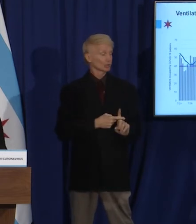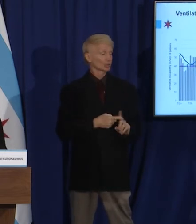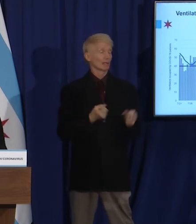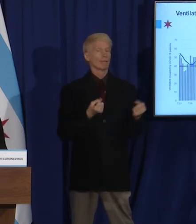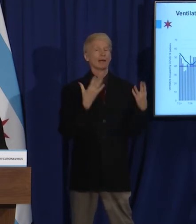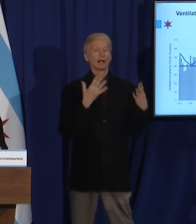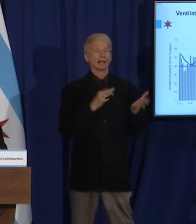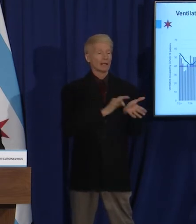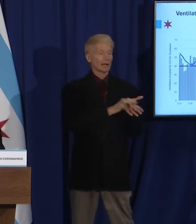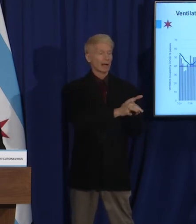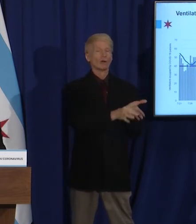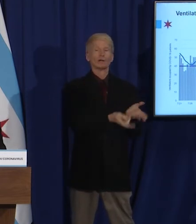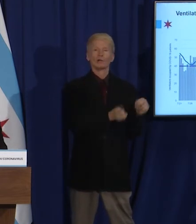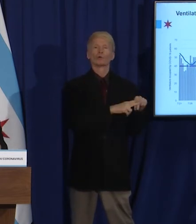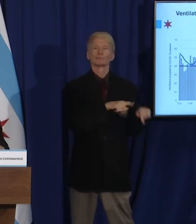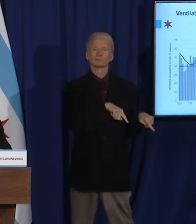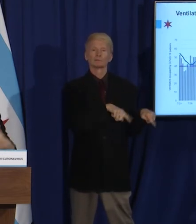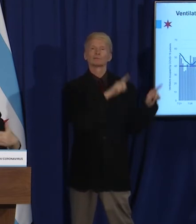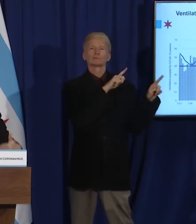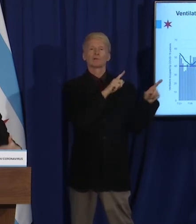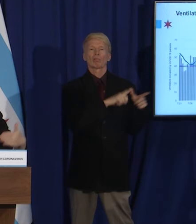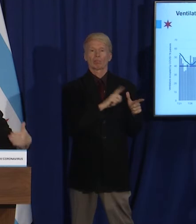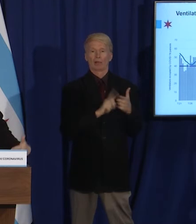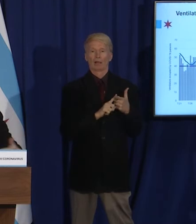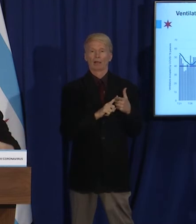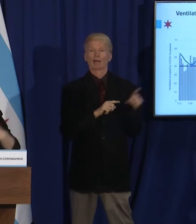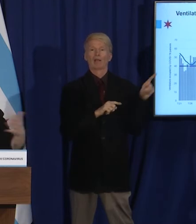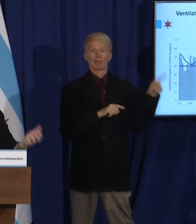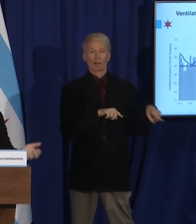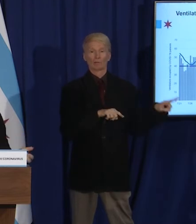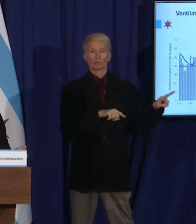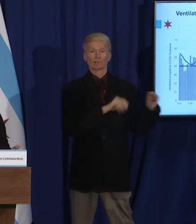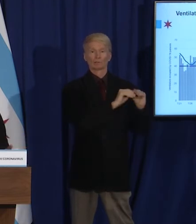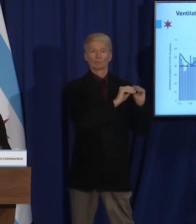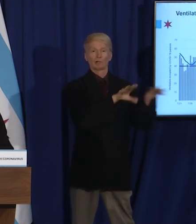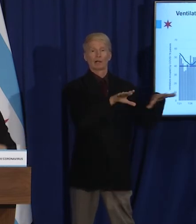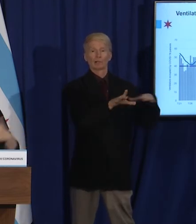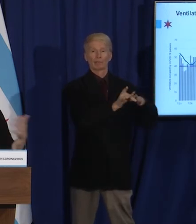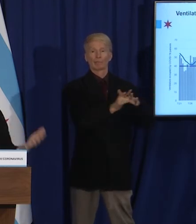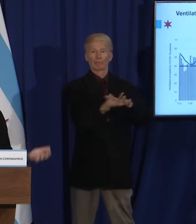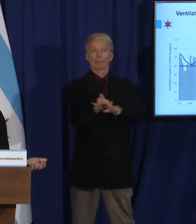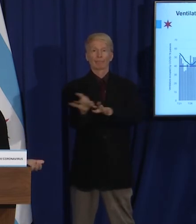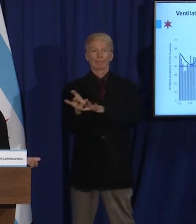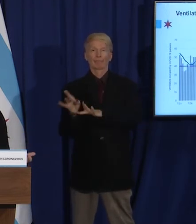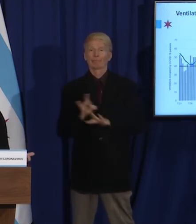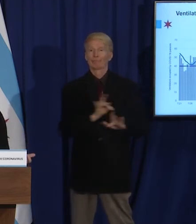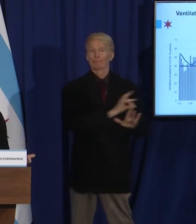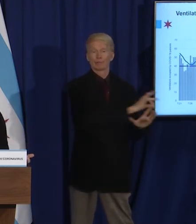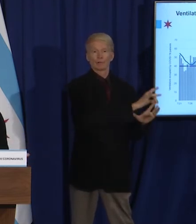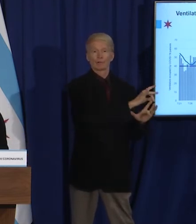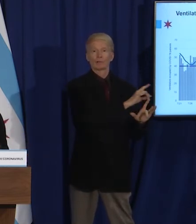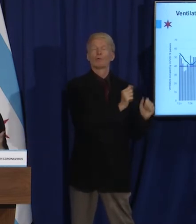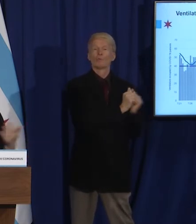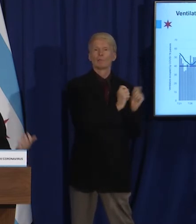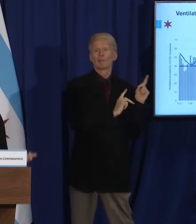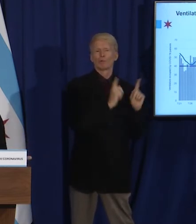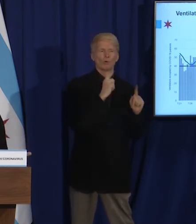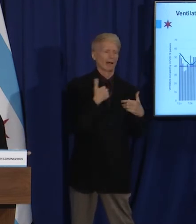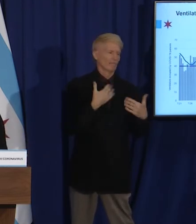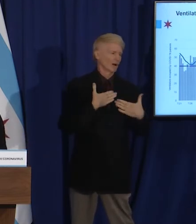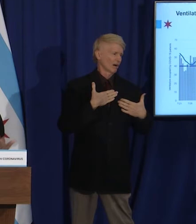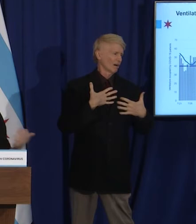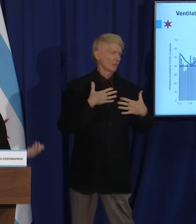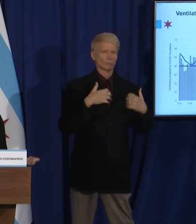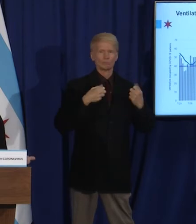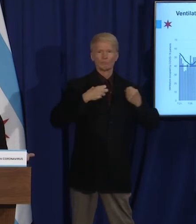increase. Then, as more of those people spread it to others, as we have people, especially with underlying conditions and those who